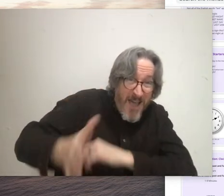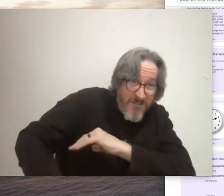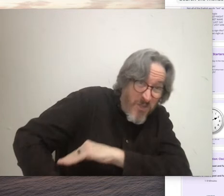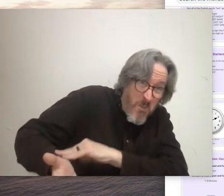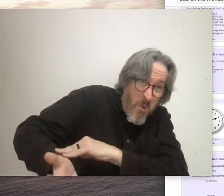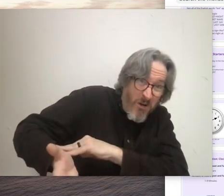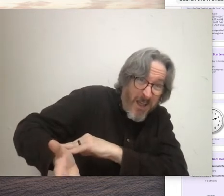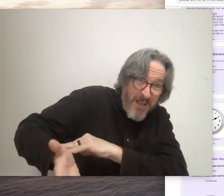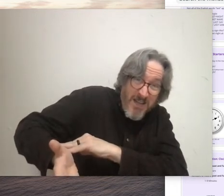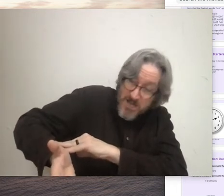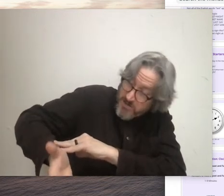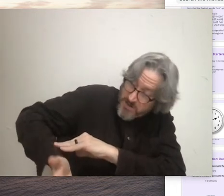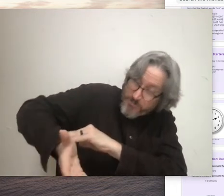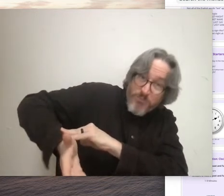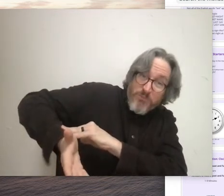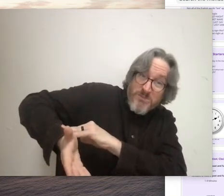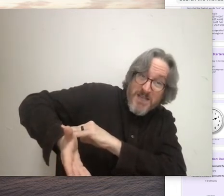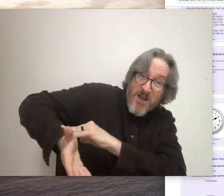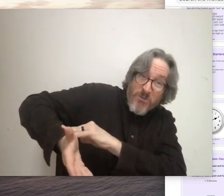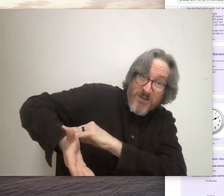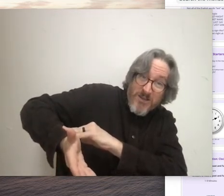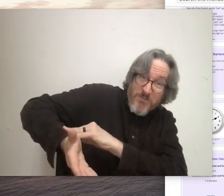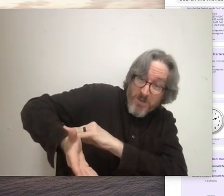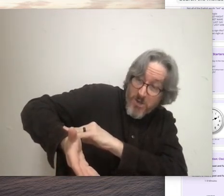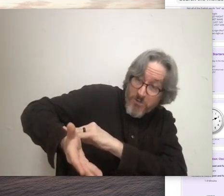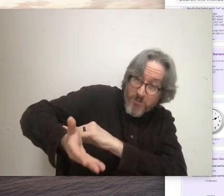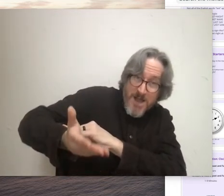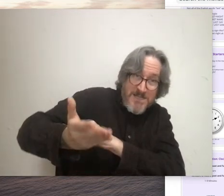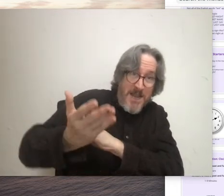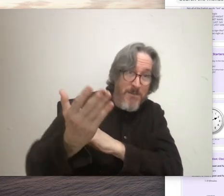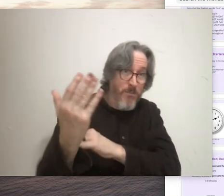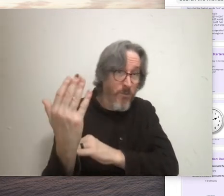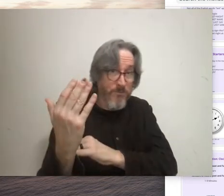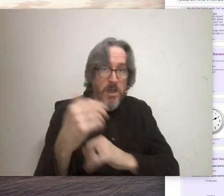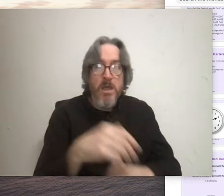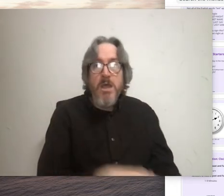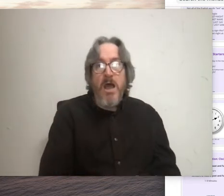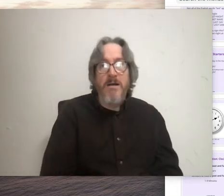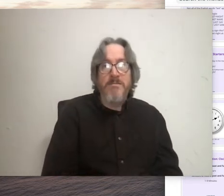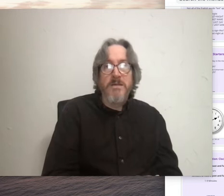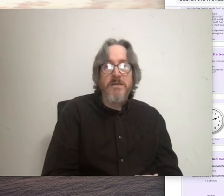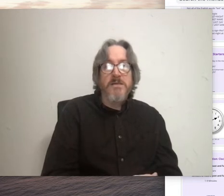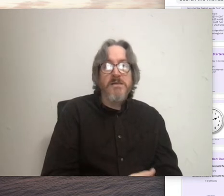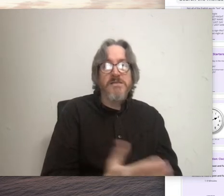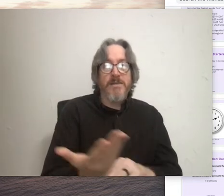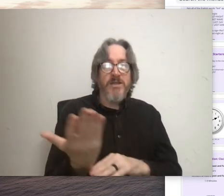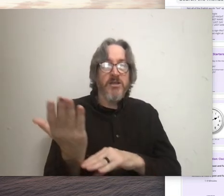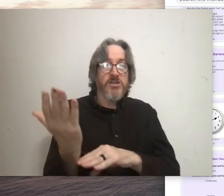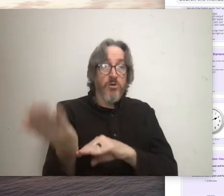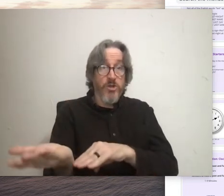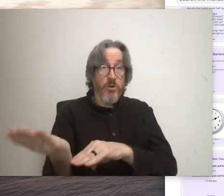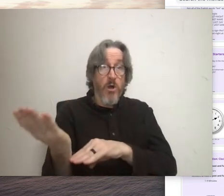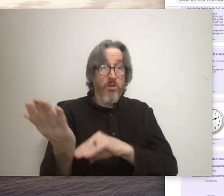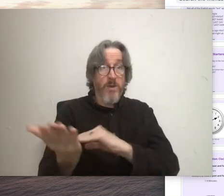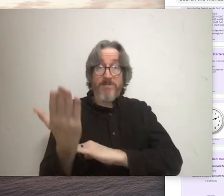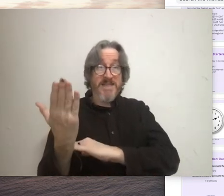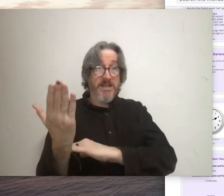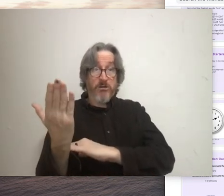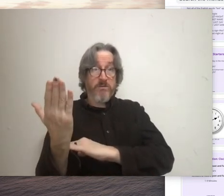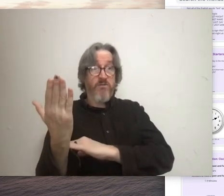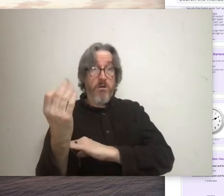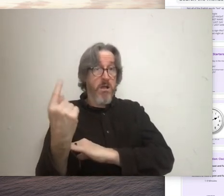time 5 in the morning, like boom, boom, boom. See how below the horizon I am, boom. Same thing, so you can go all the